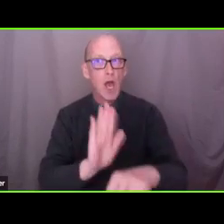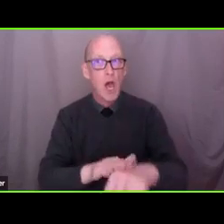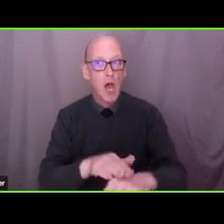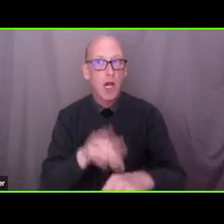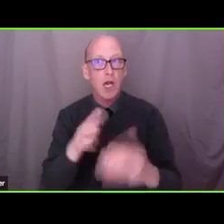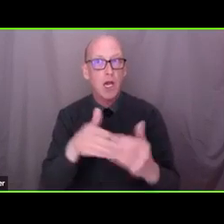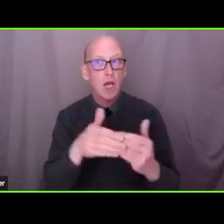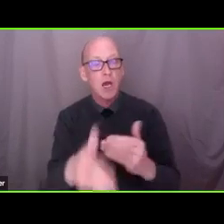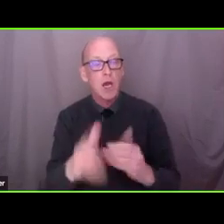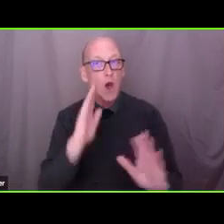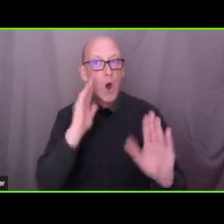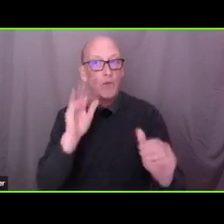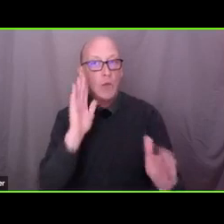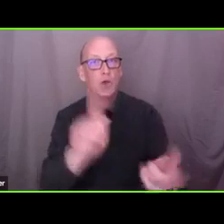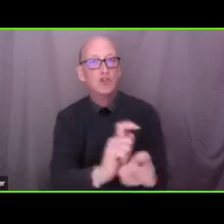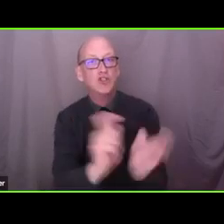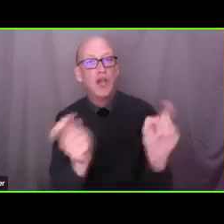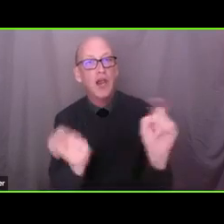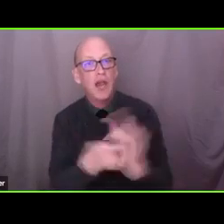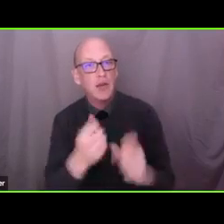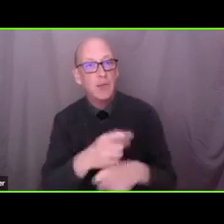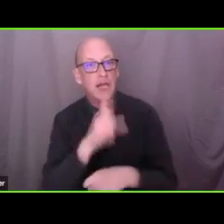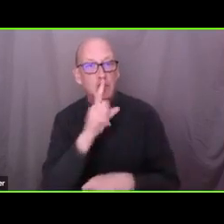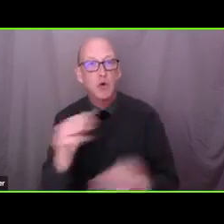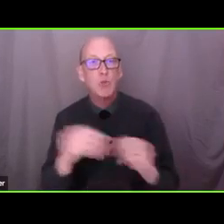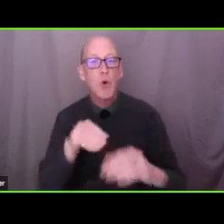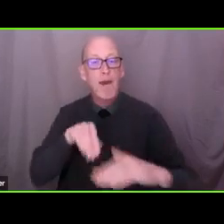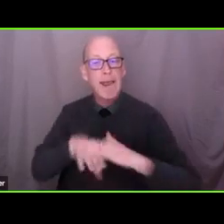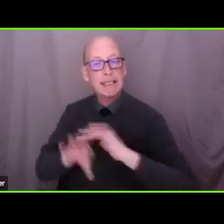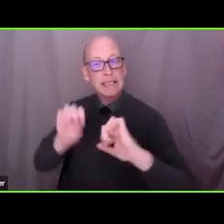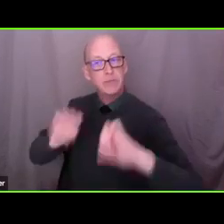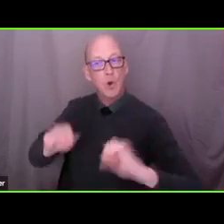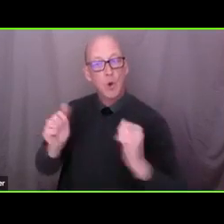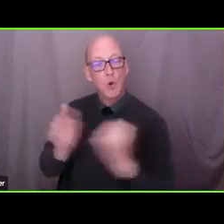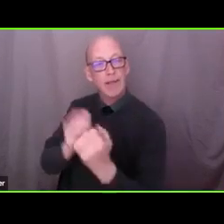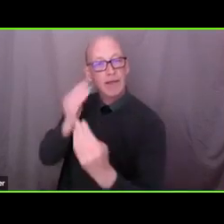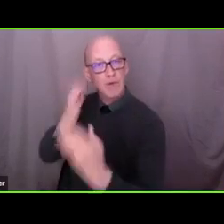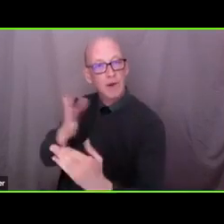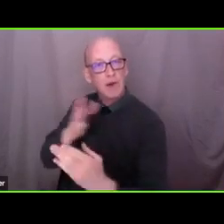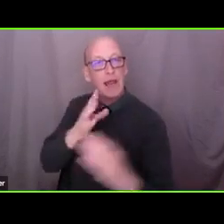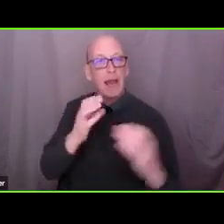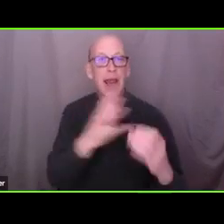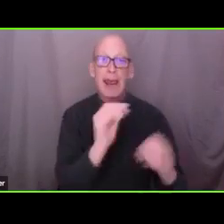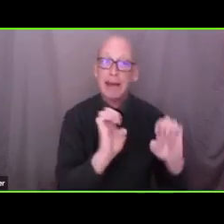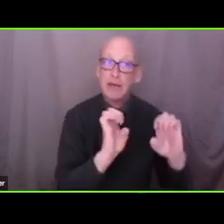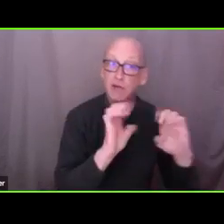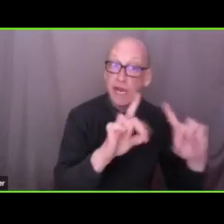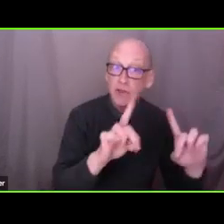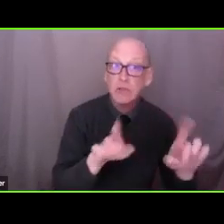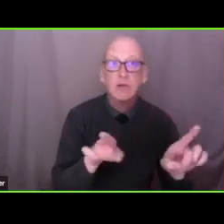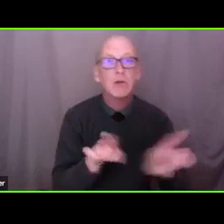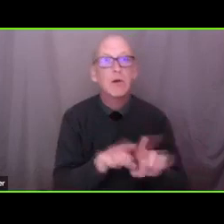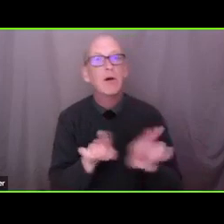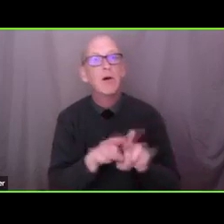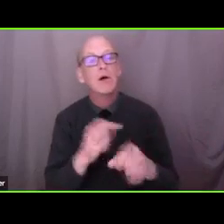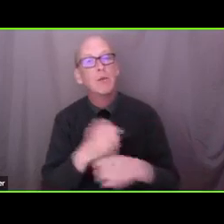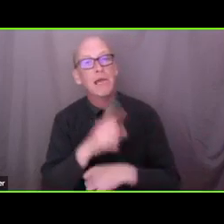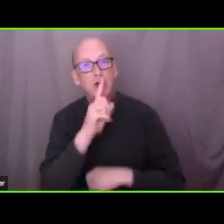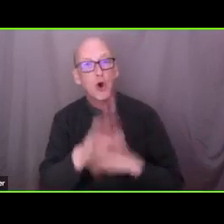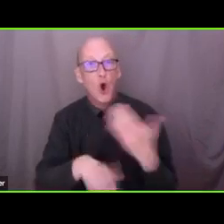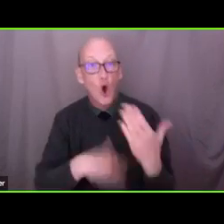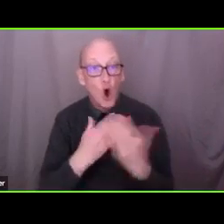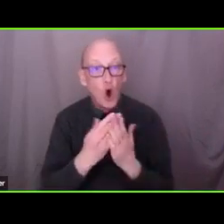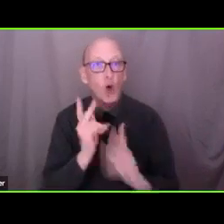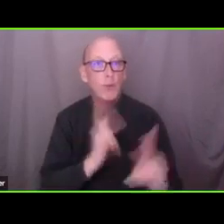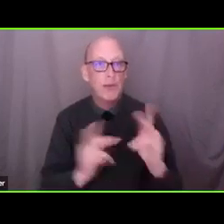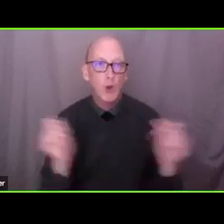hopefully we'll be changing and making sure it's more accessible with information and education, as well as making sure all